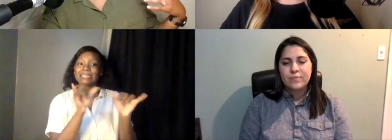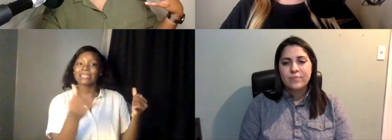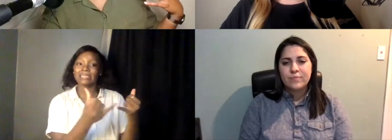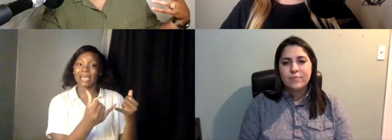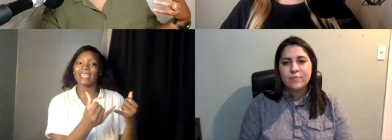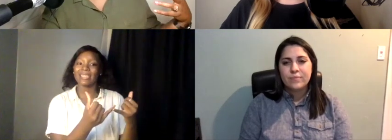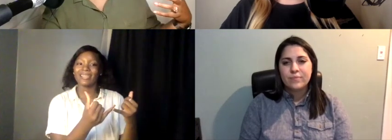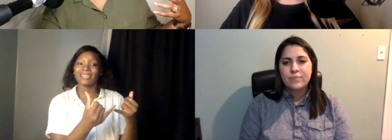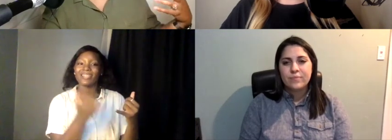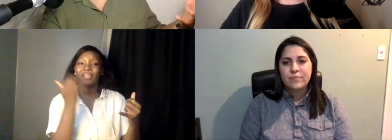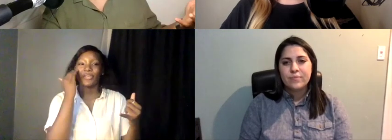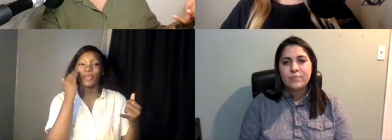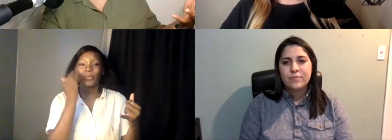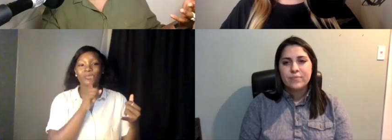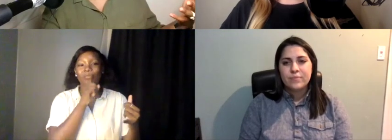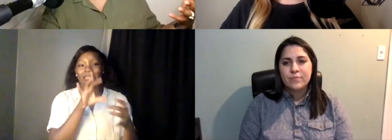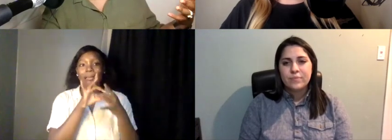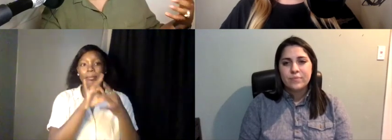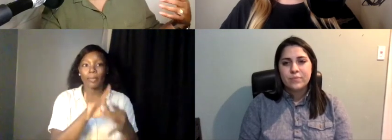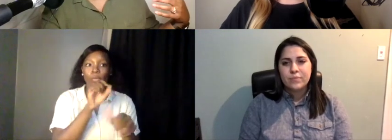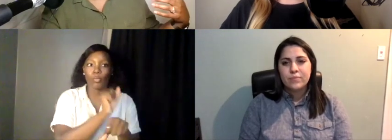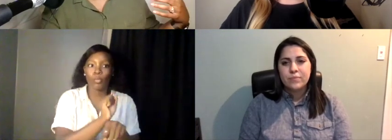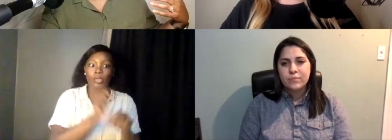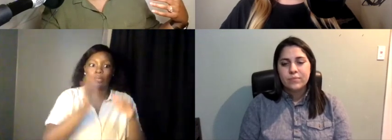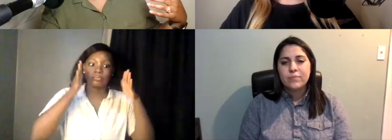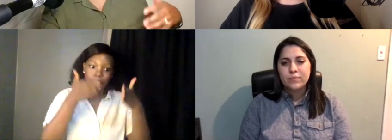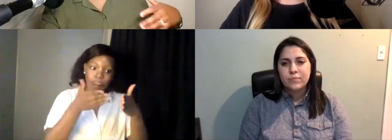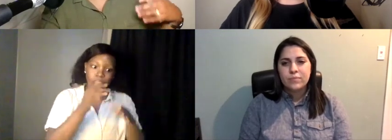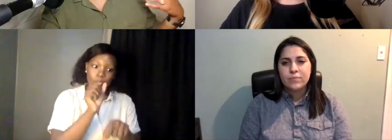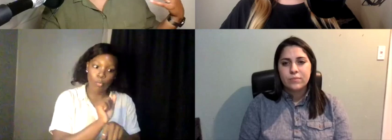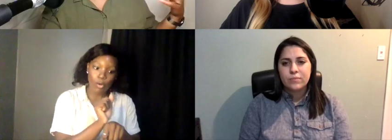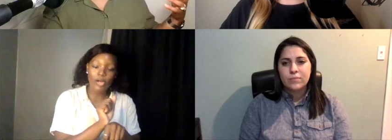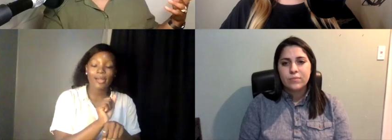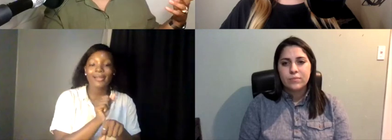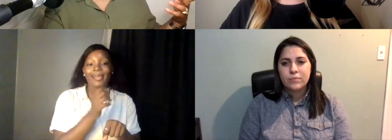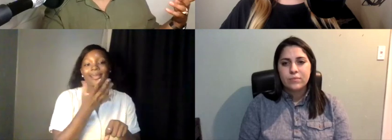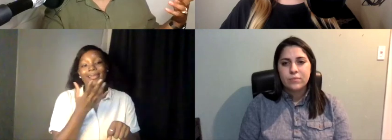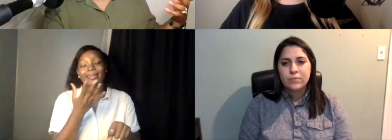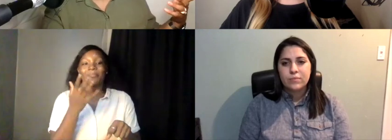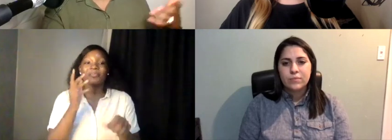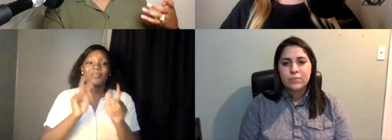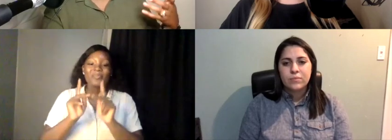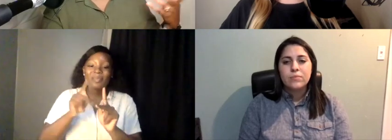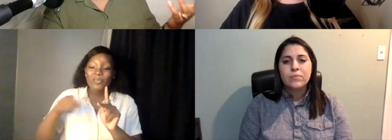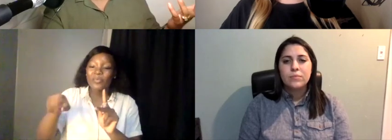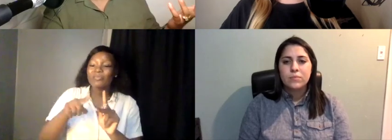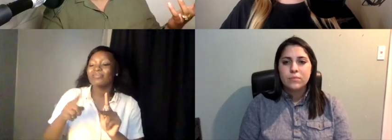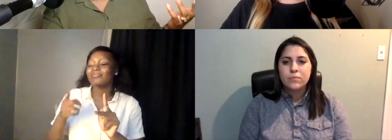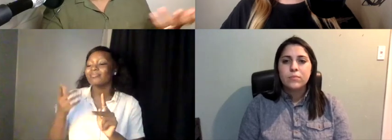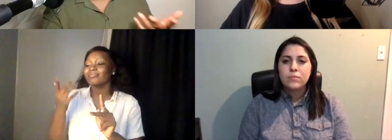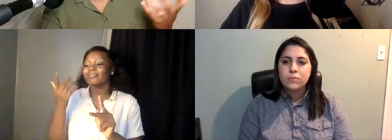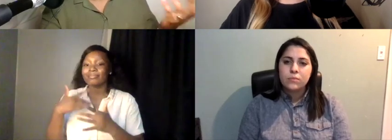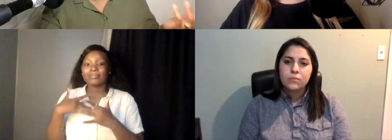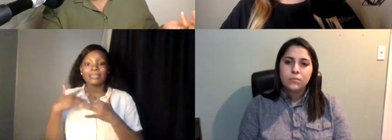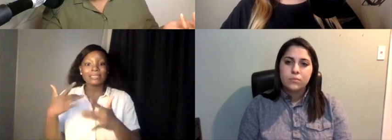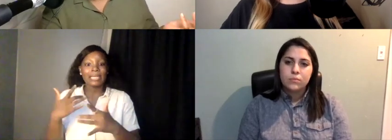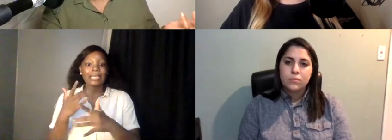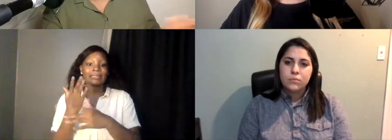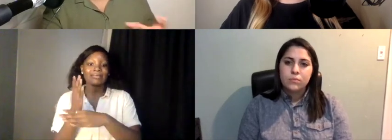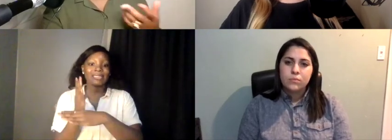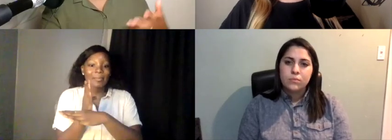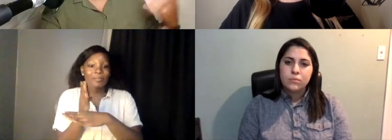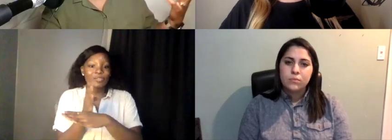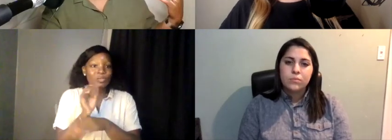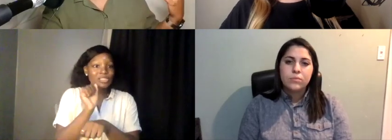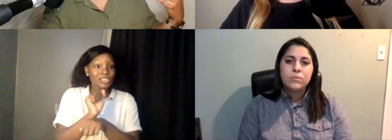so often you will find that people who are either in between jobs, right, which is fancy for saying unemployed